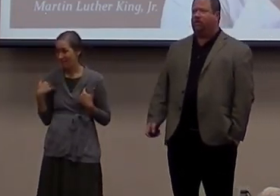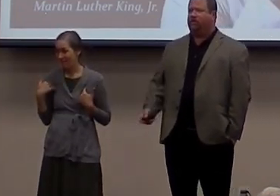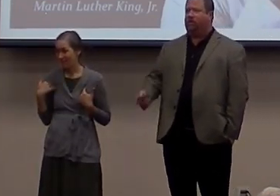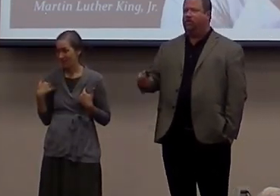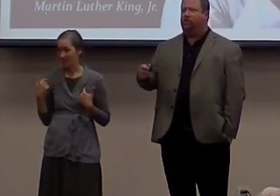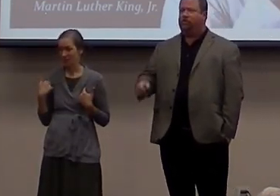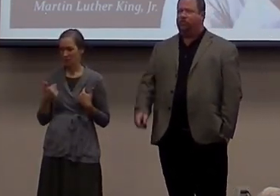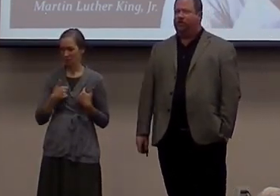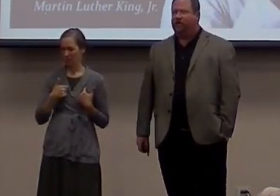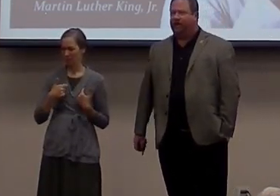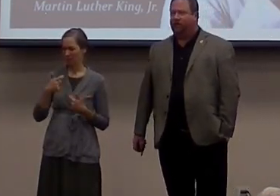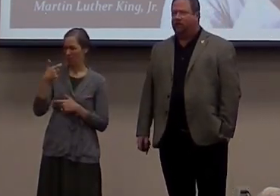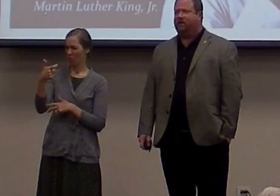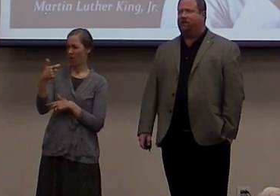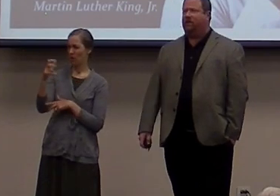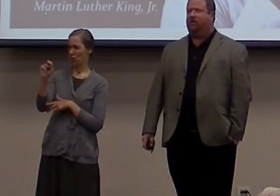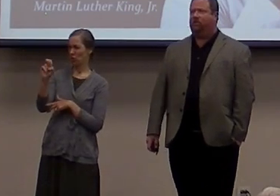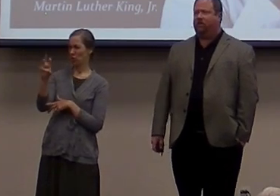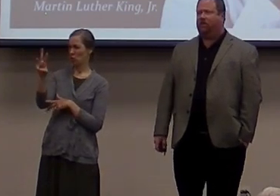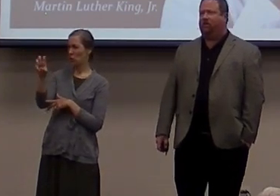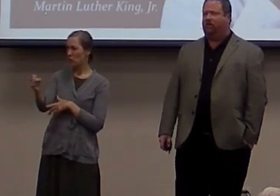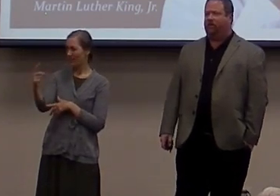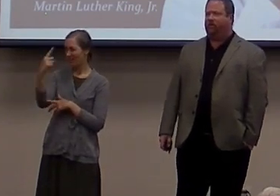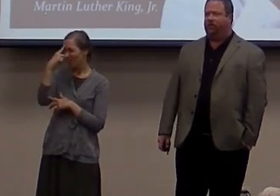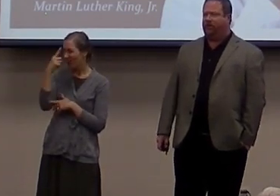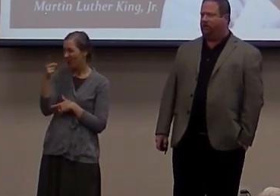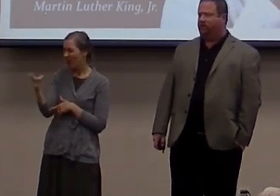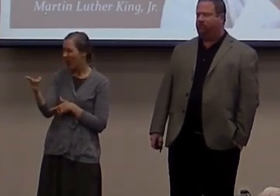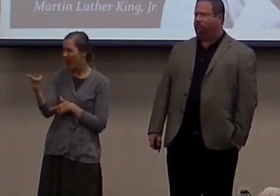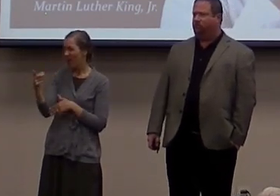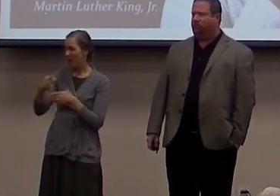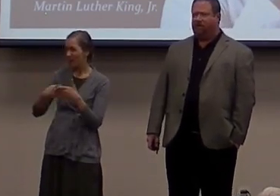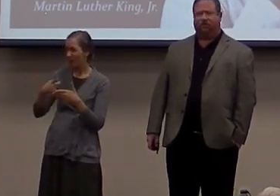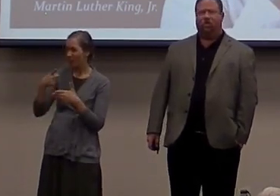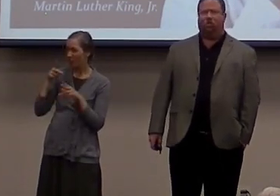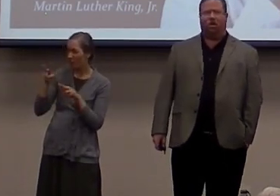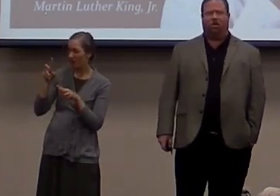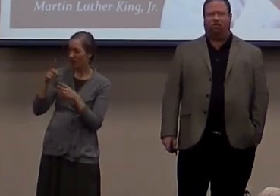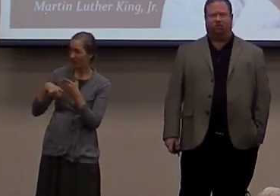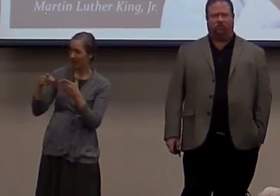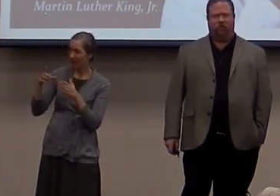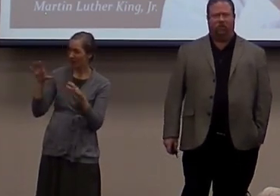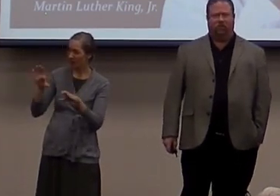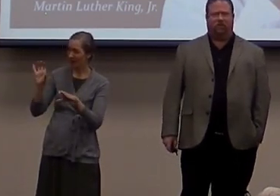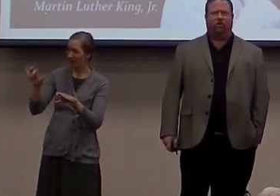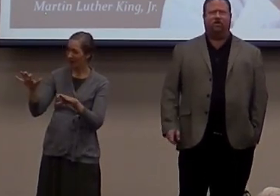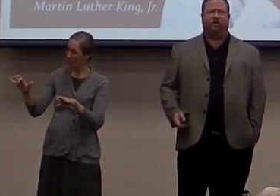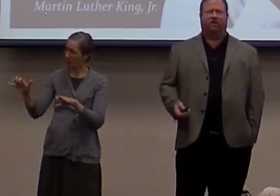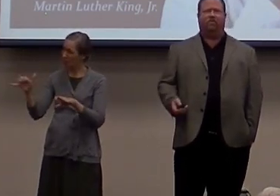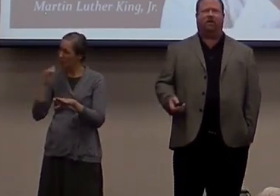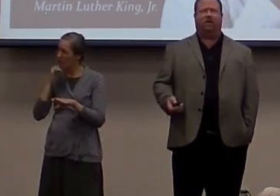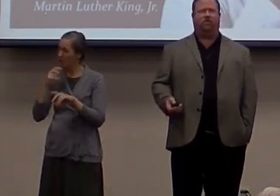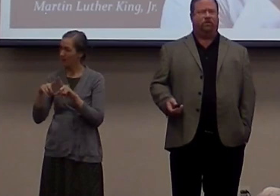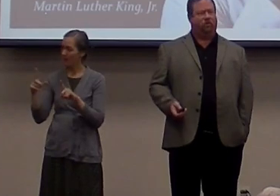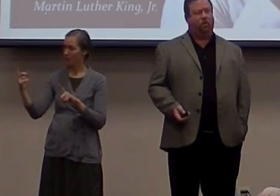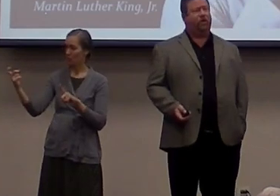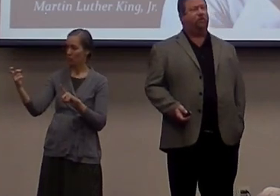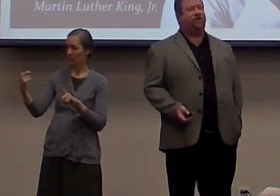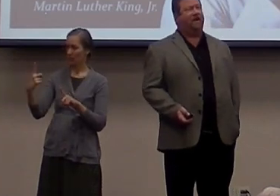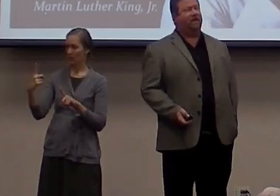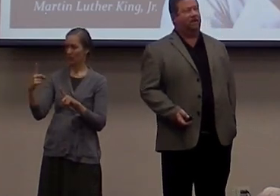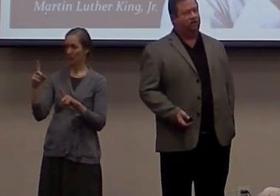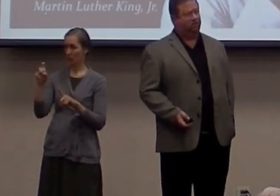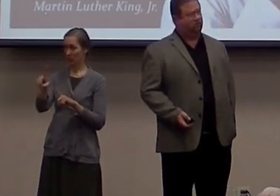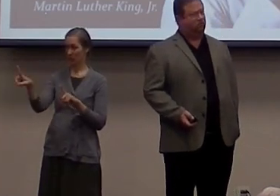We watch the news and we think, "Look at them. Look at what they're doing. That's so wrong." But the question then becomes, what